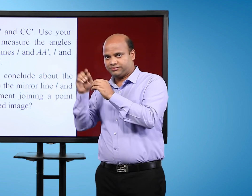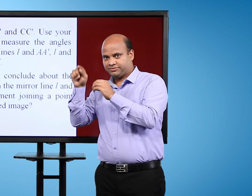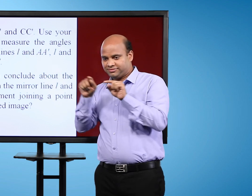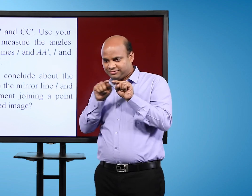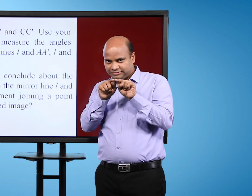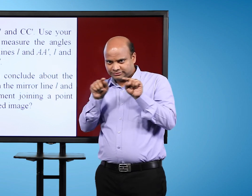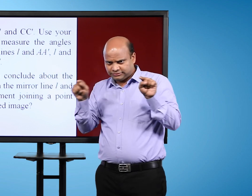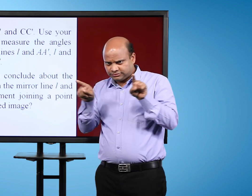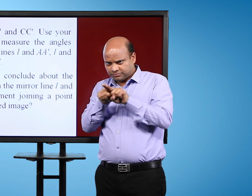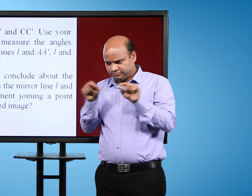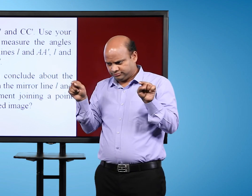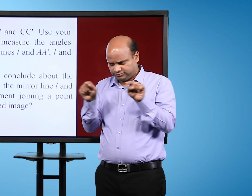BB'